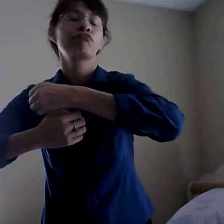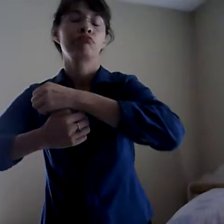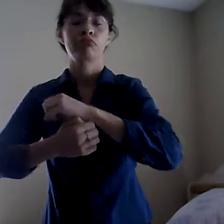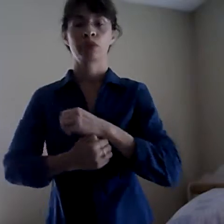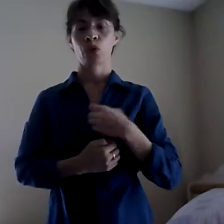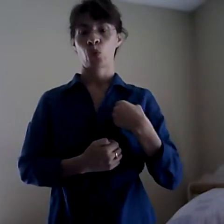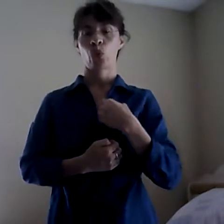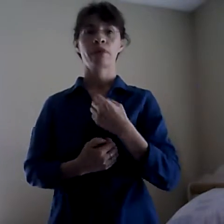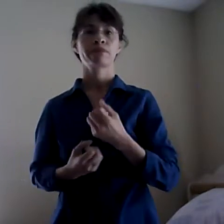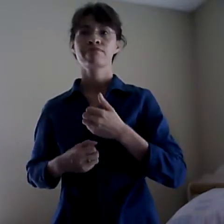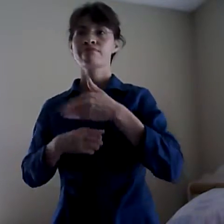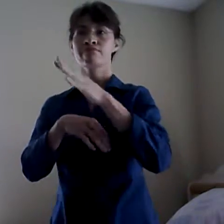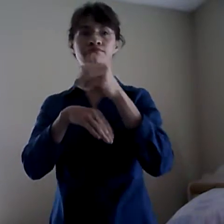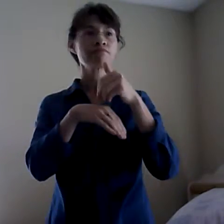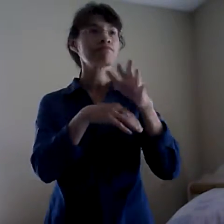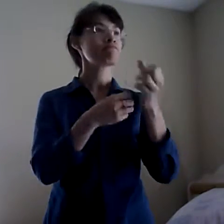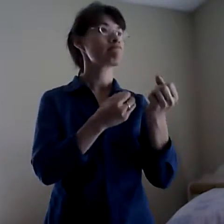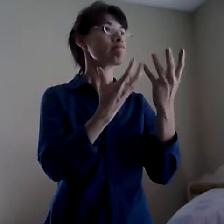out multiple arrangements.